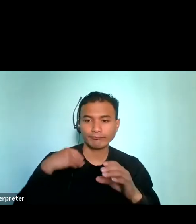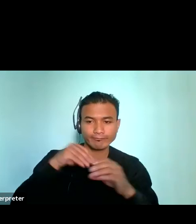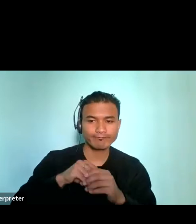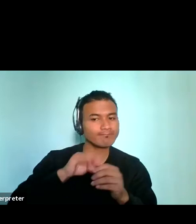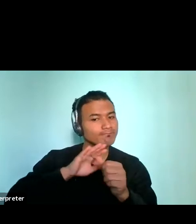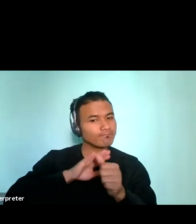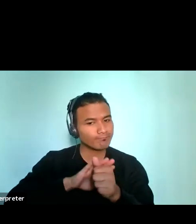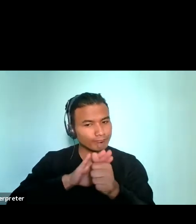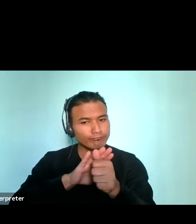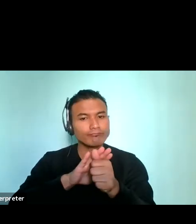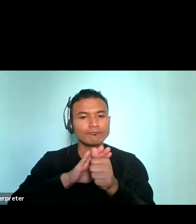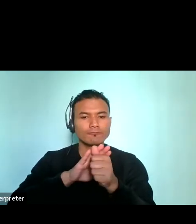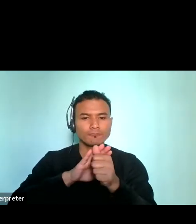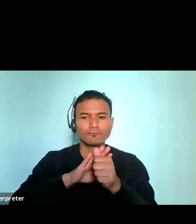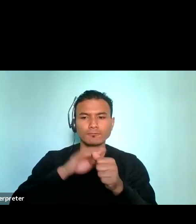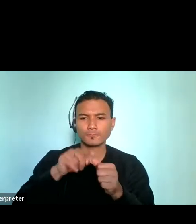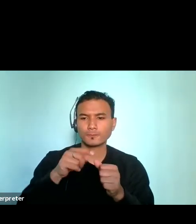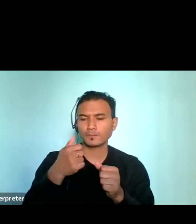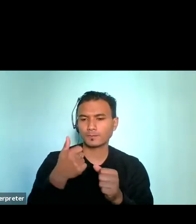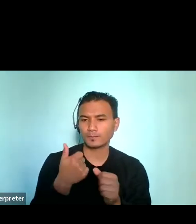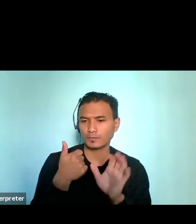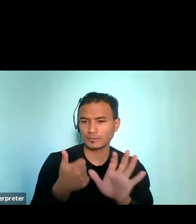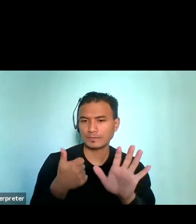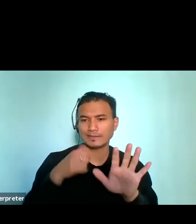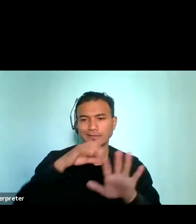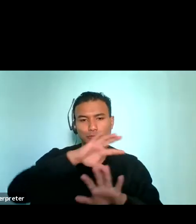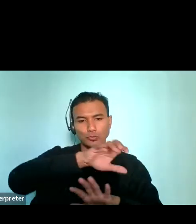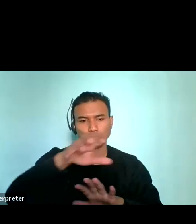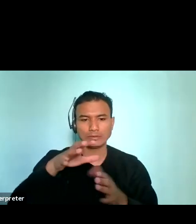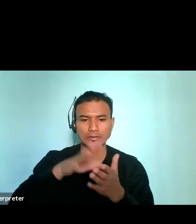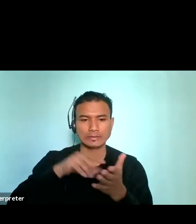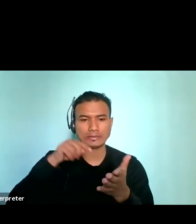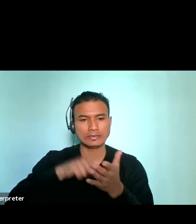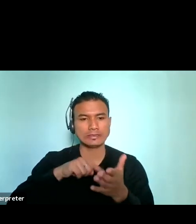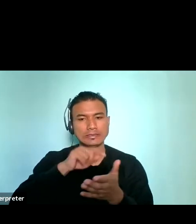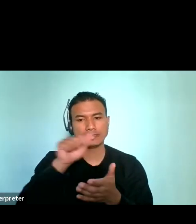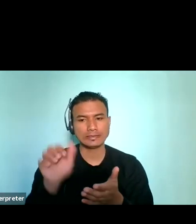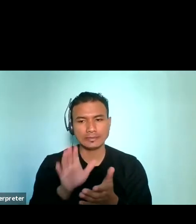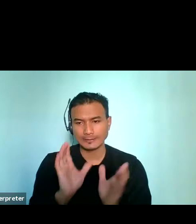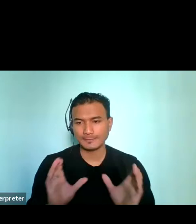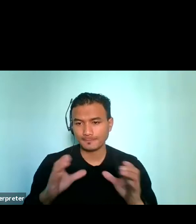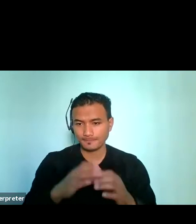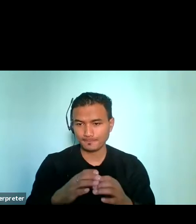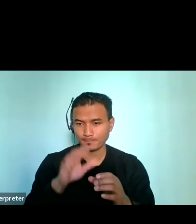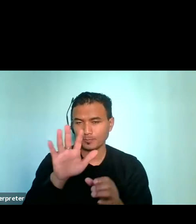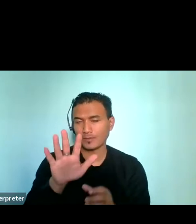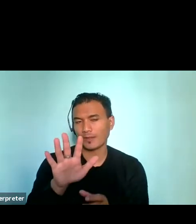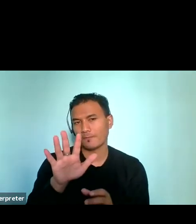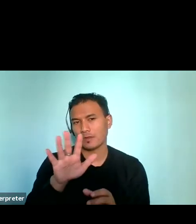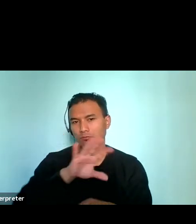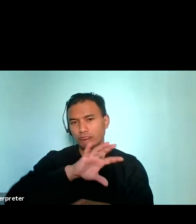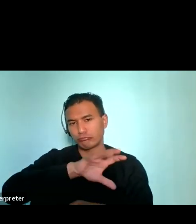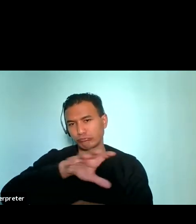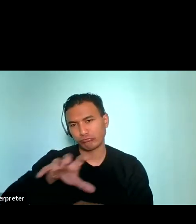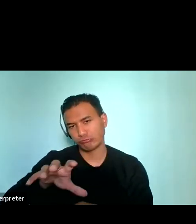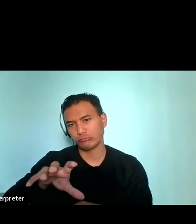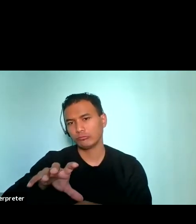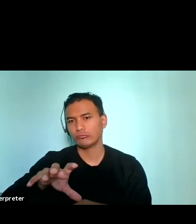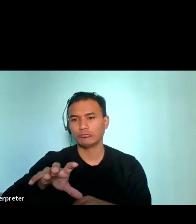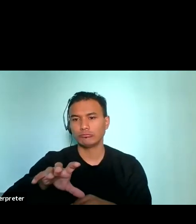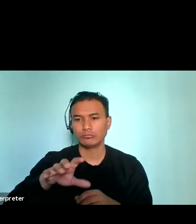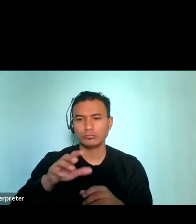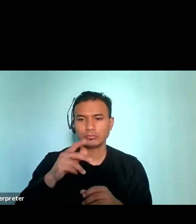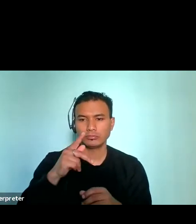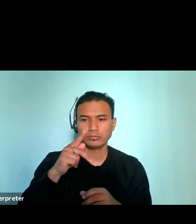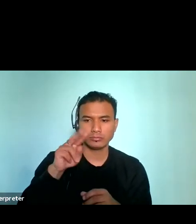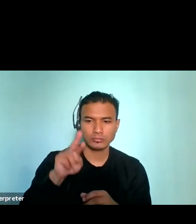these in six countries of Central Asia. These are formerly five states of